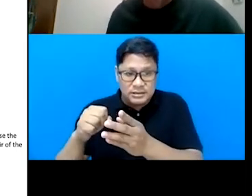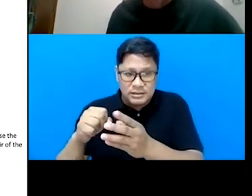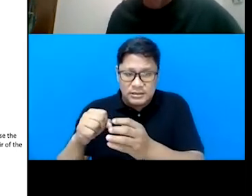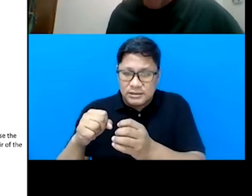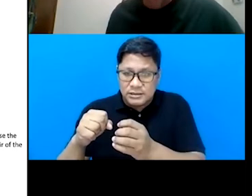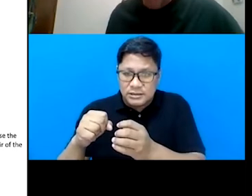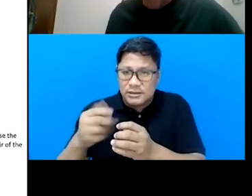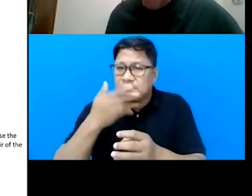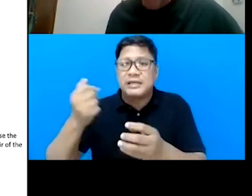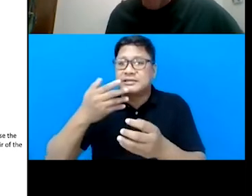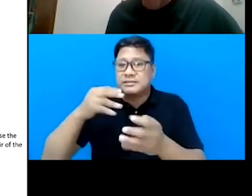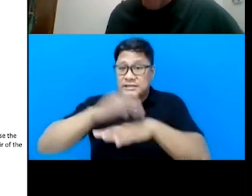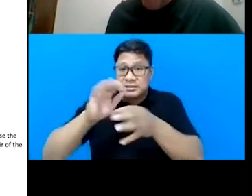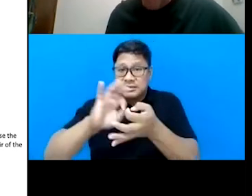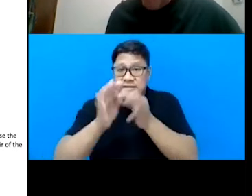black.